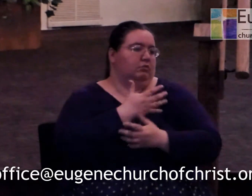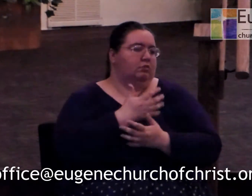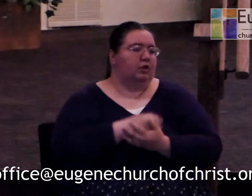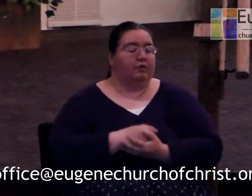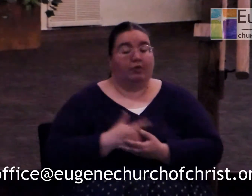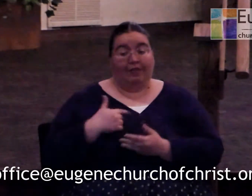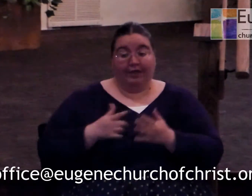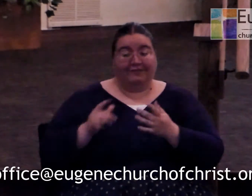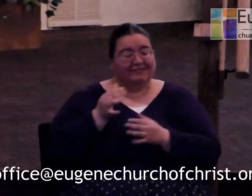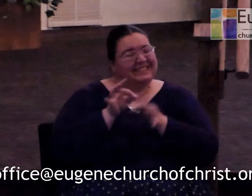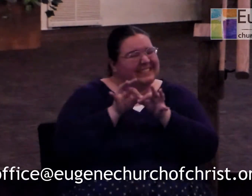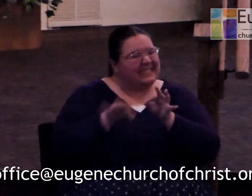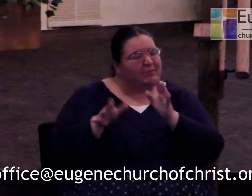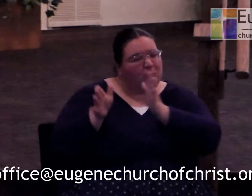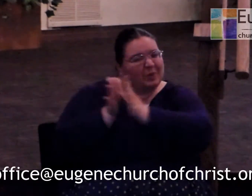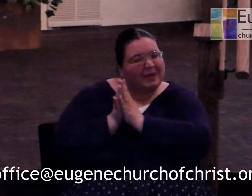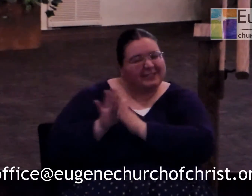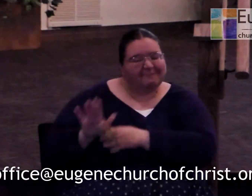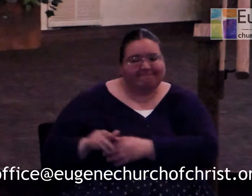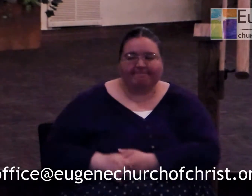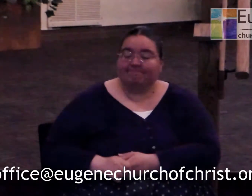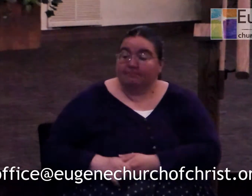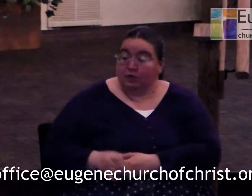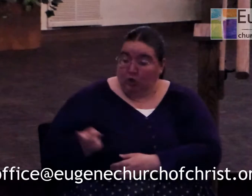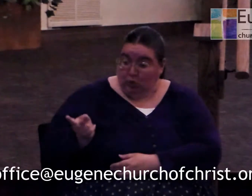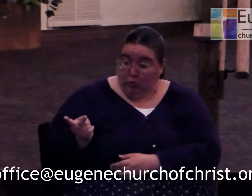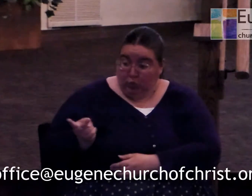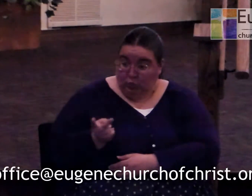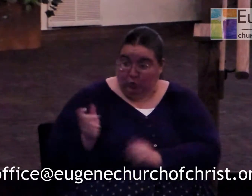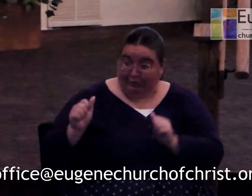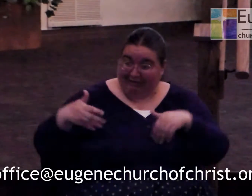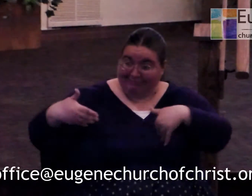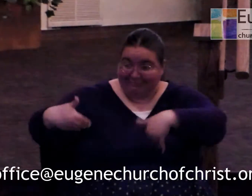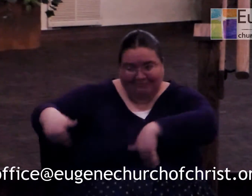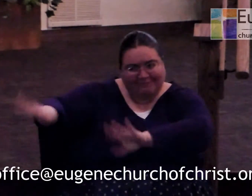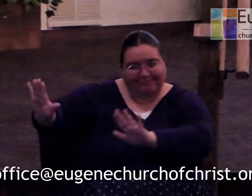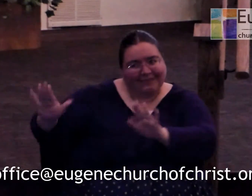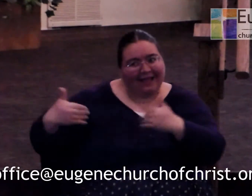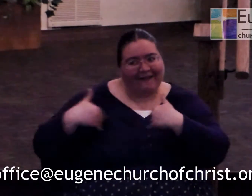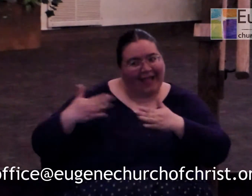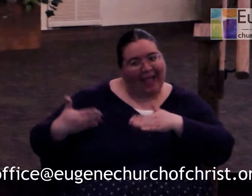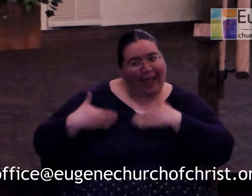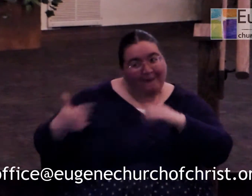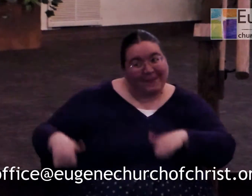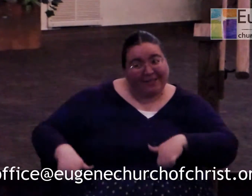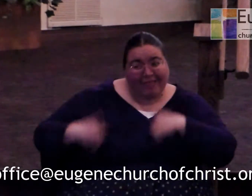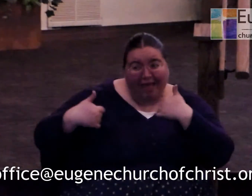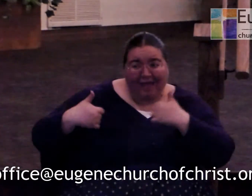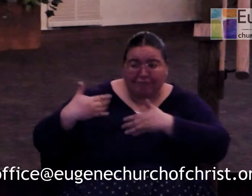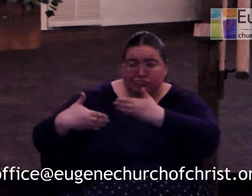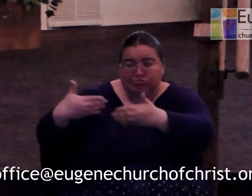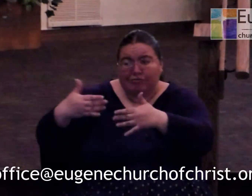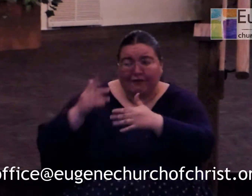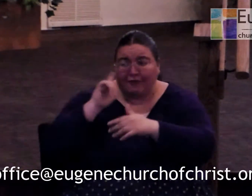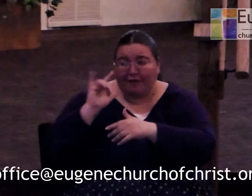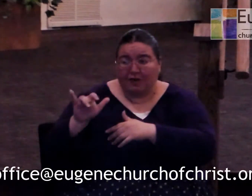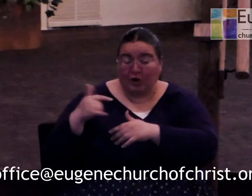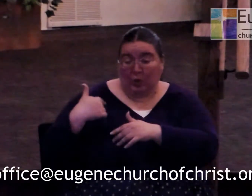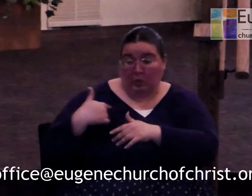John. They say to Peter and John, you may go on your way, you may have a happy life, you may continue on with things, and we will get out of your hair if